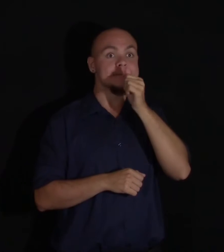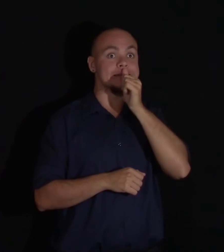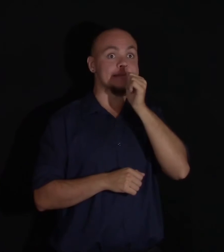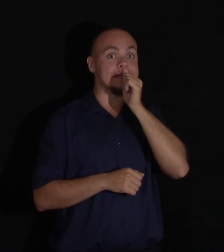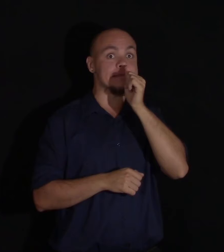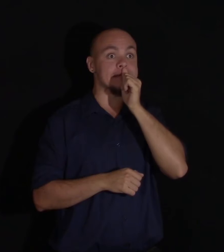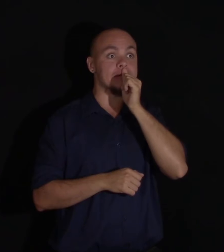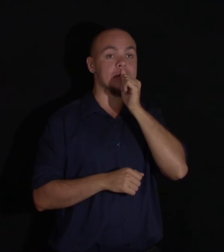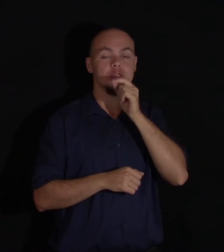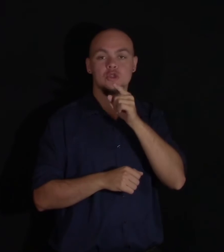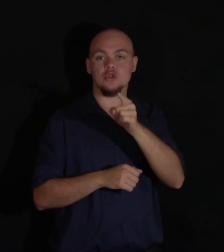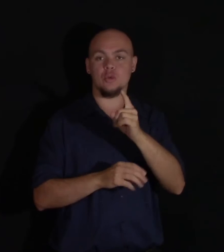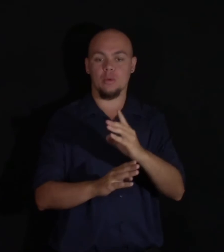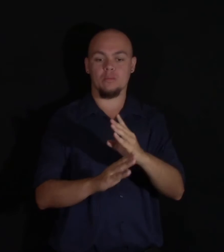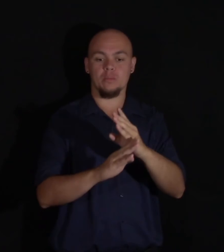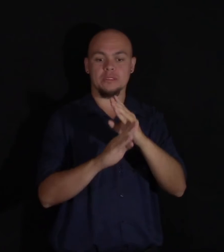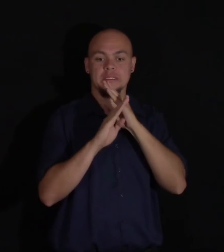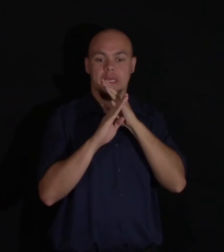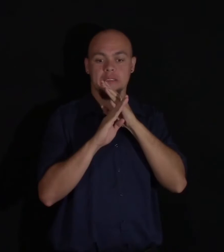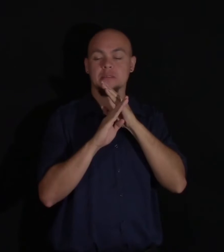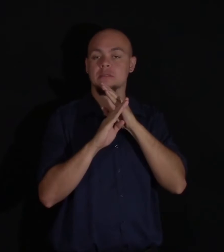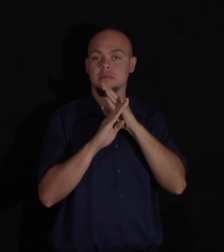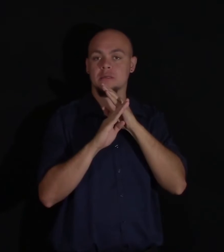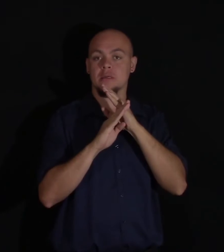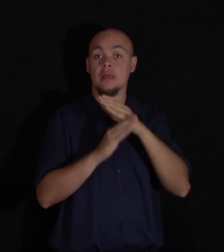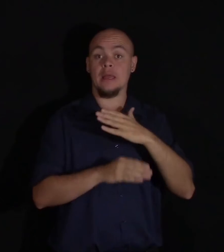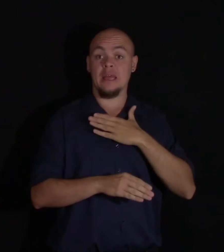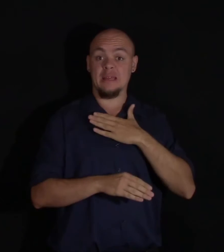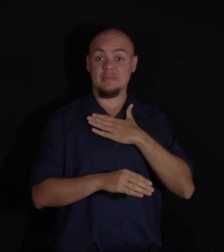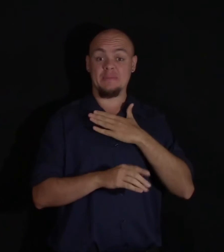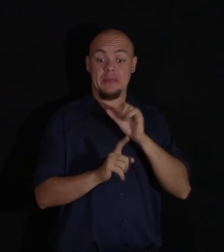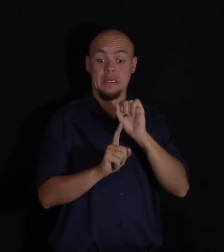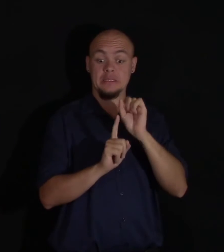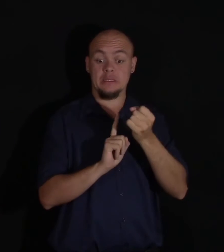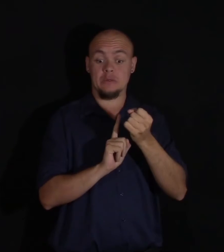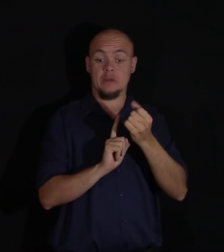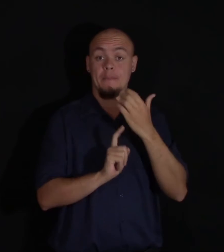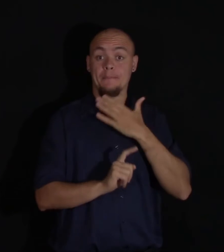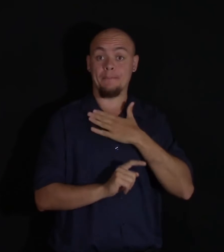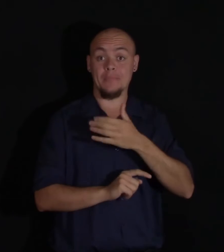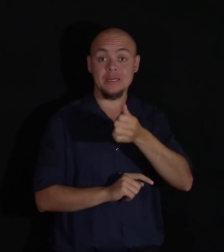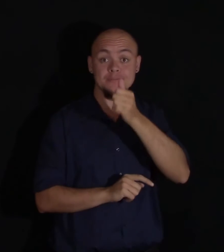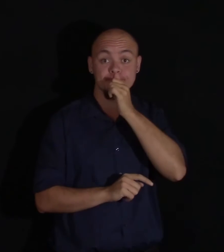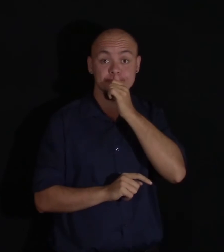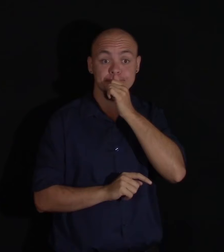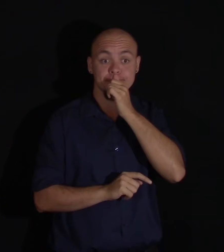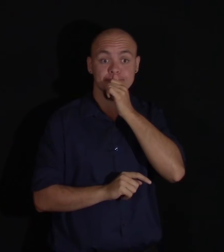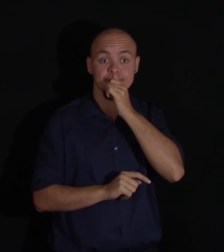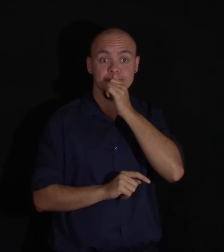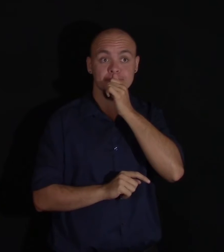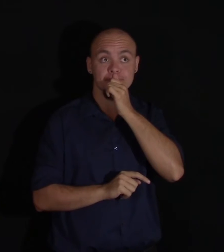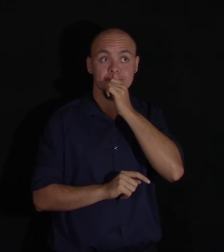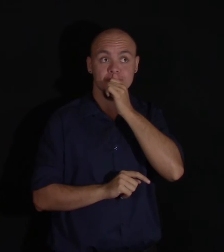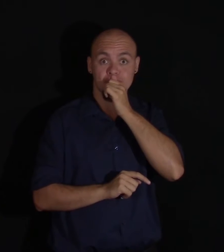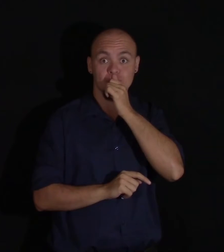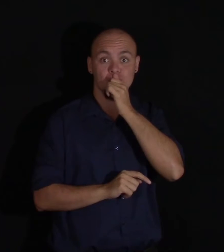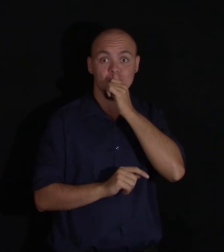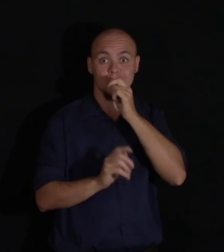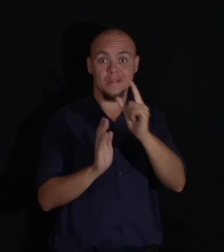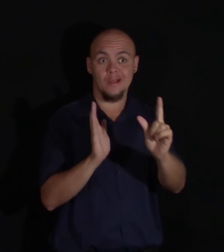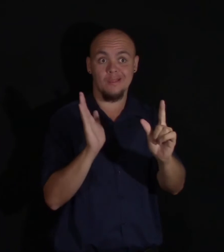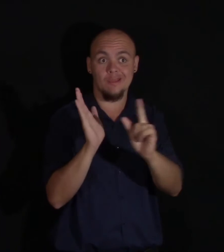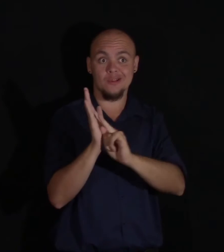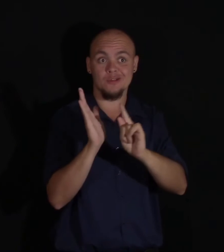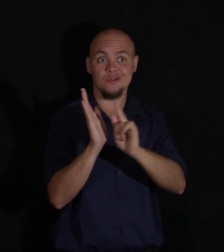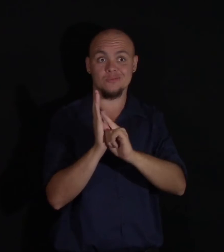anything to protect. And in my case, my secret was going to be revealed on the front